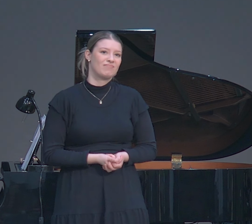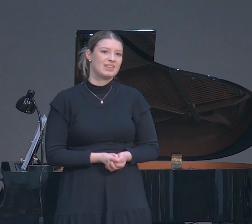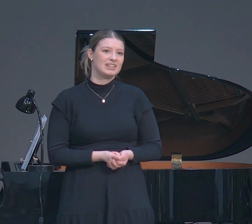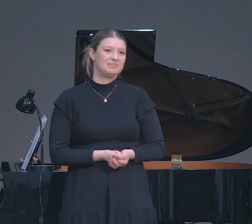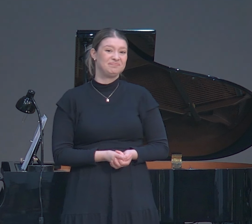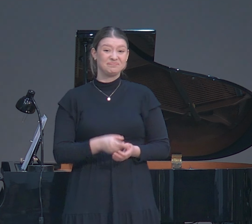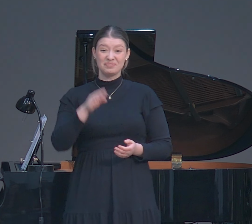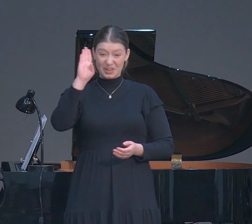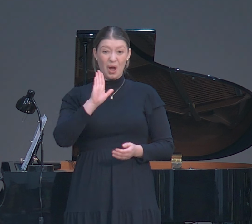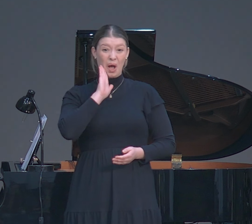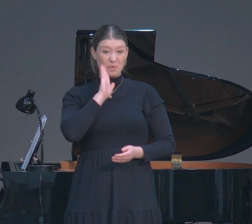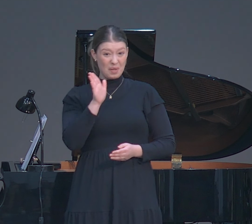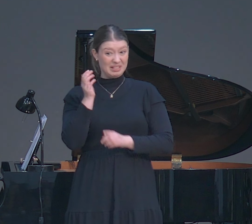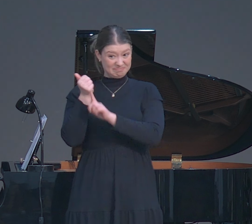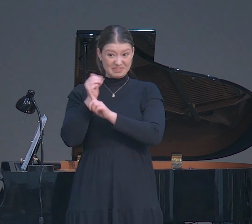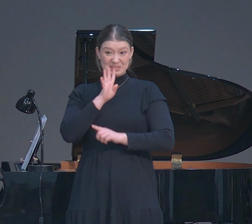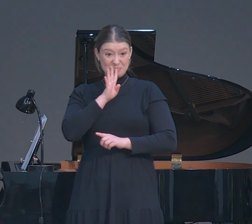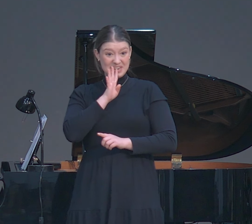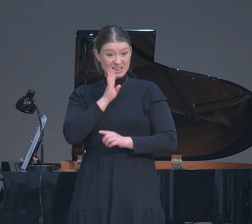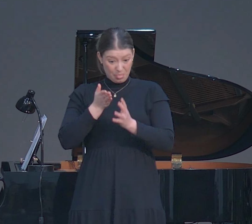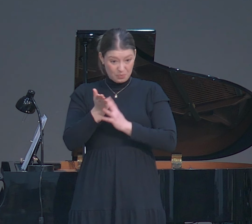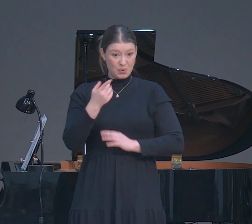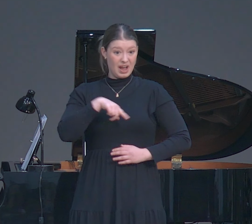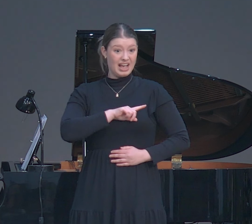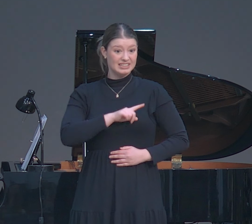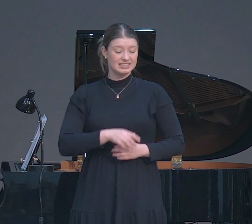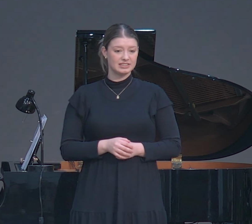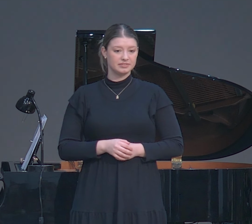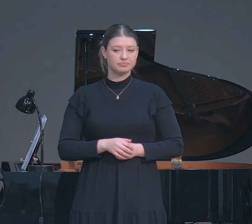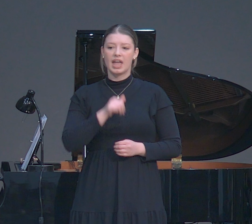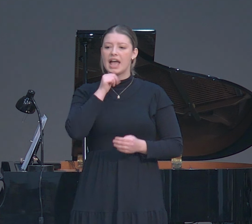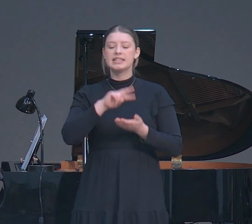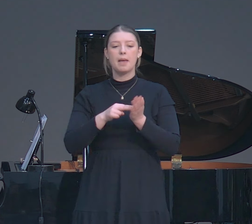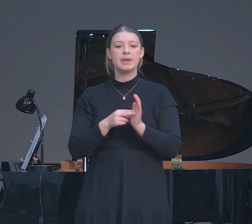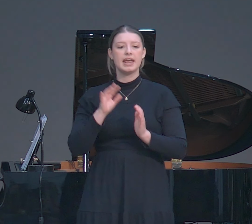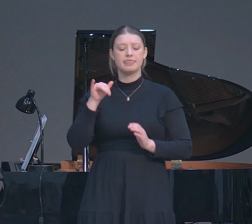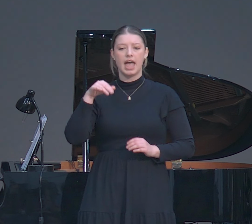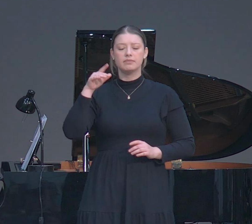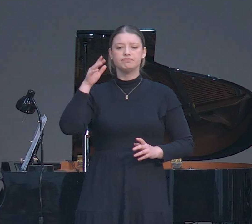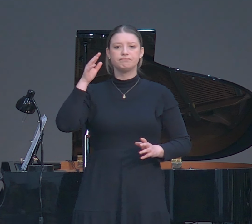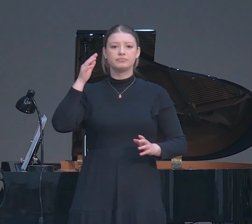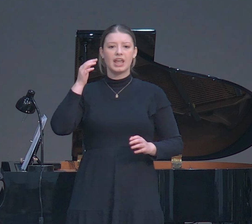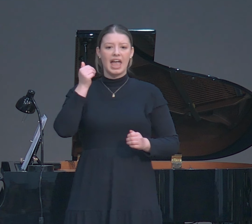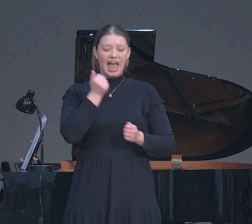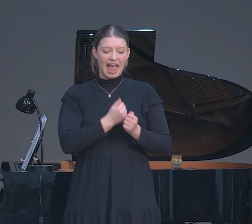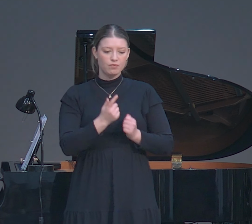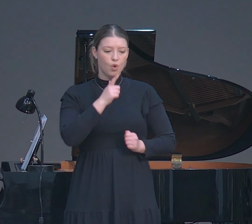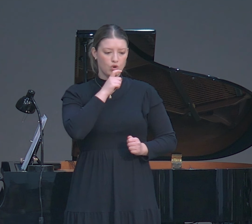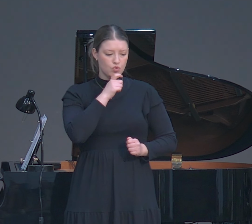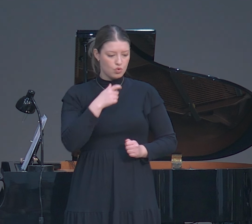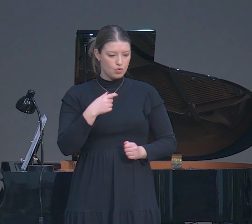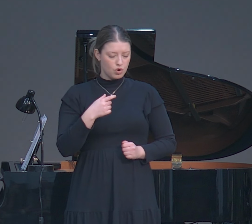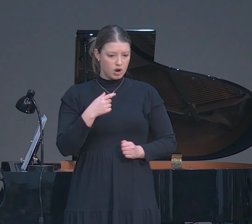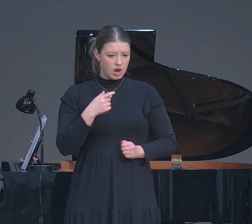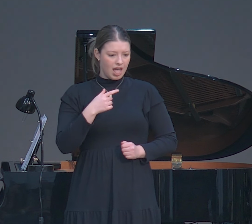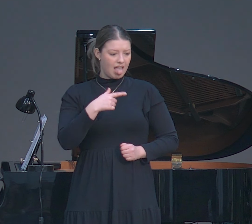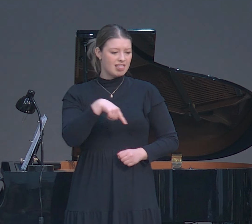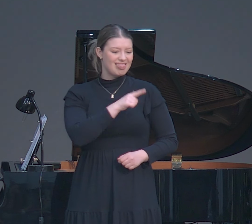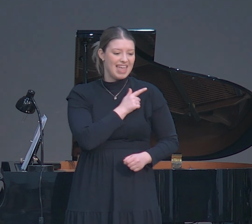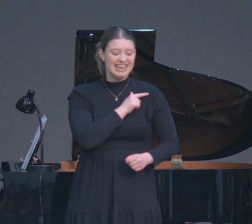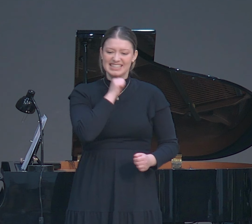God will speak. That doesn't mean that God's going to supply everyone who is lazy and refuses to prepare.